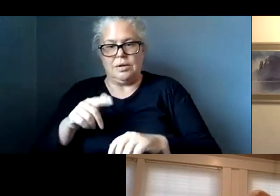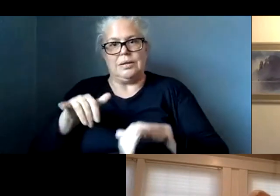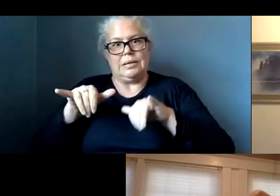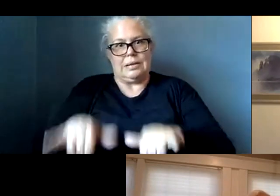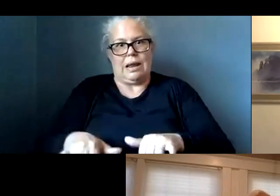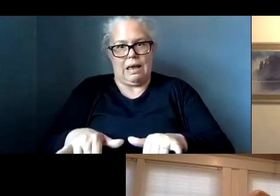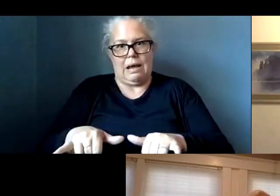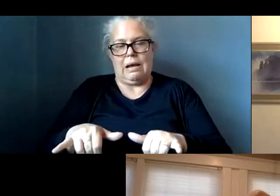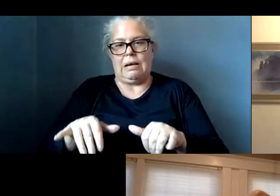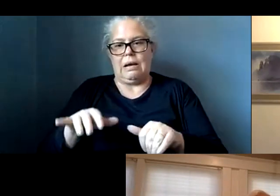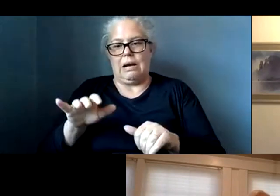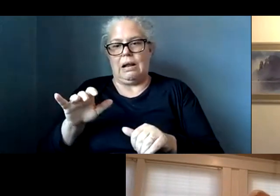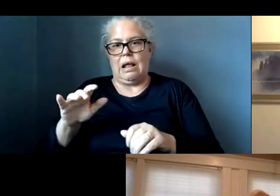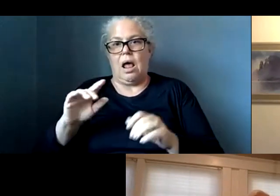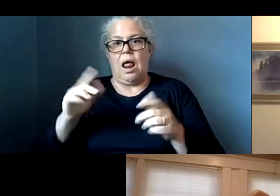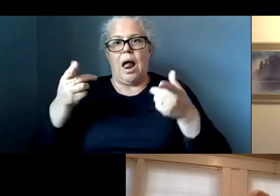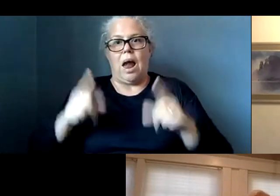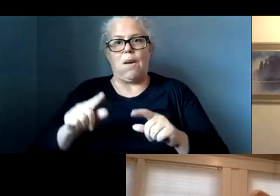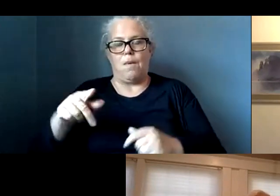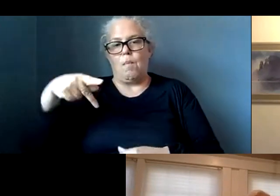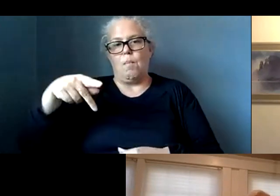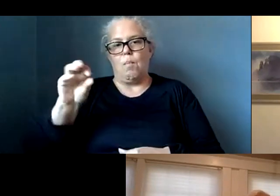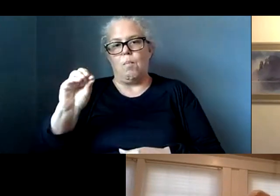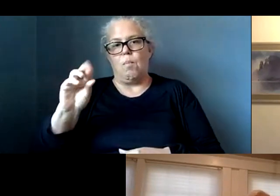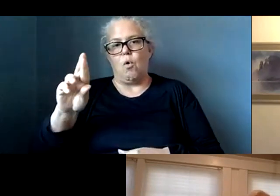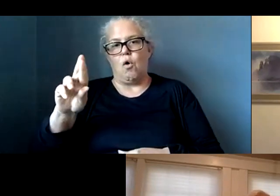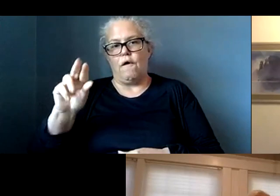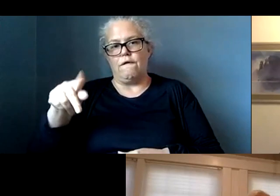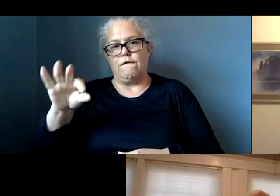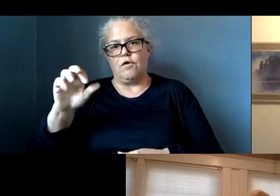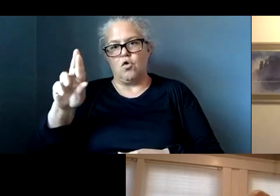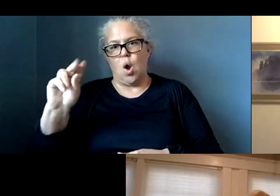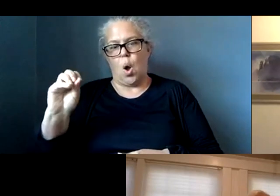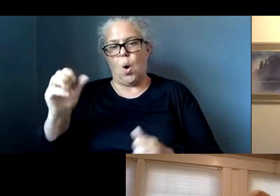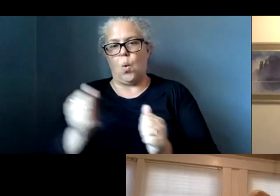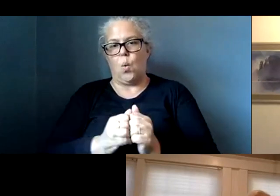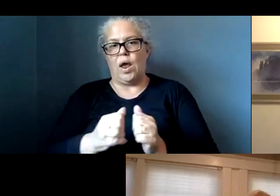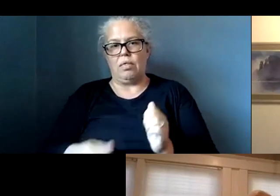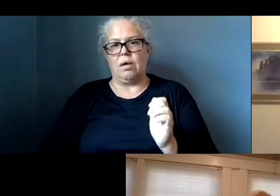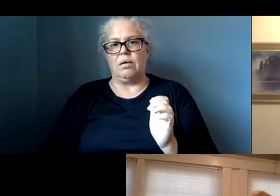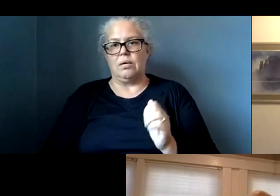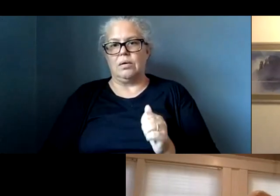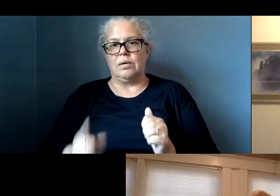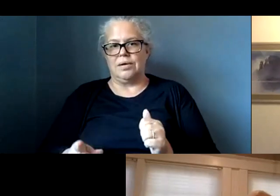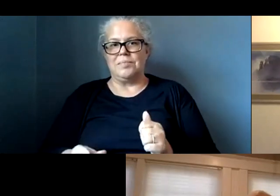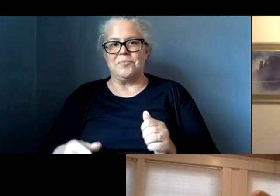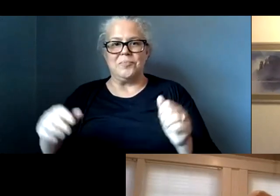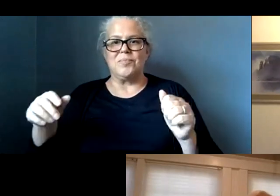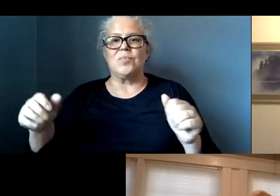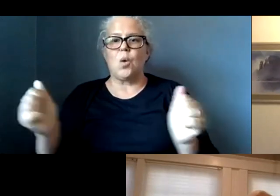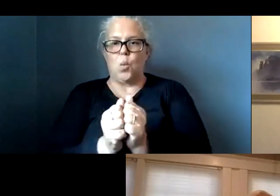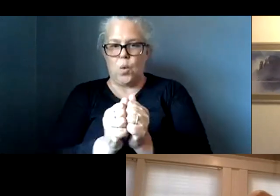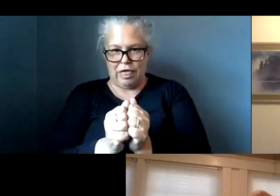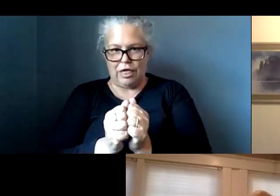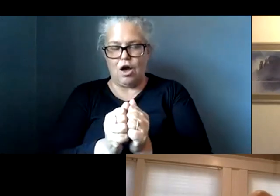the moors had come young Porphyro with hard-on for Madeline. Sorry, no, with